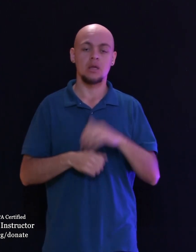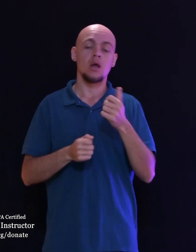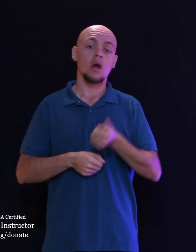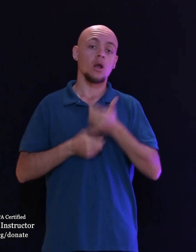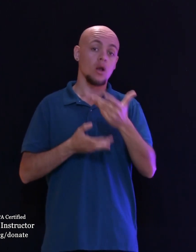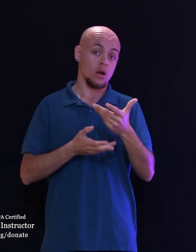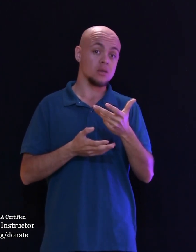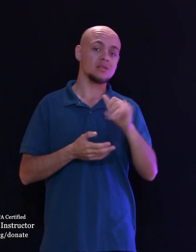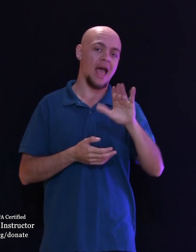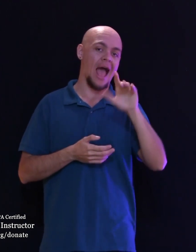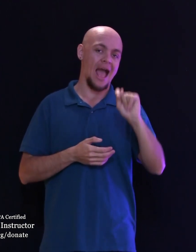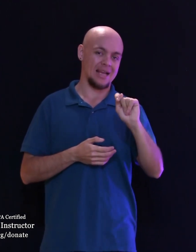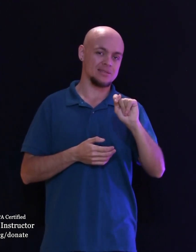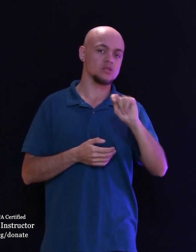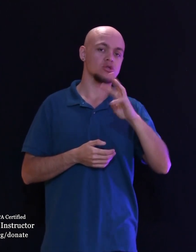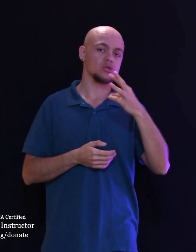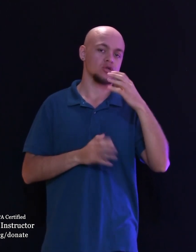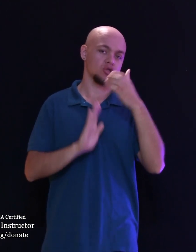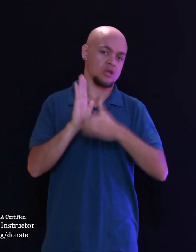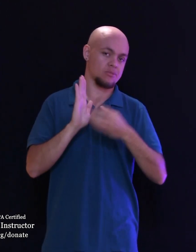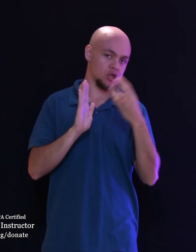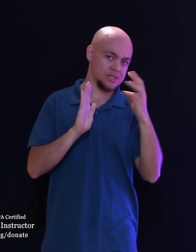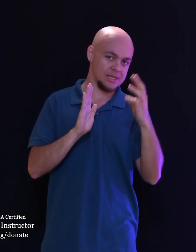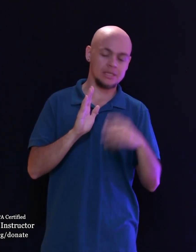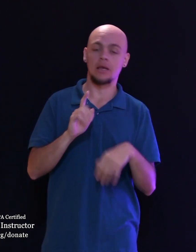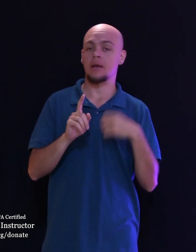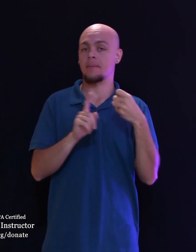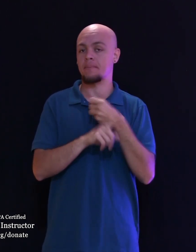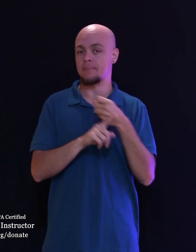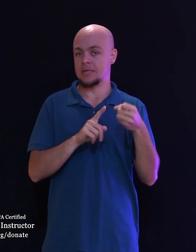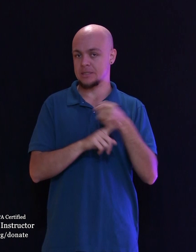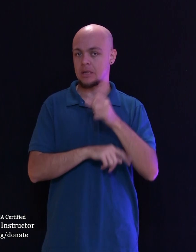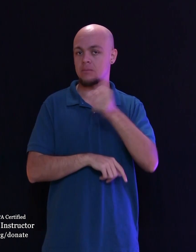for bringing Greeks too far into the temple.